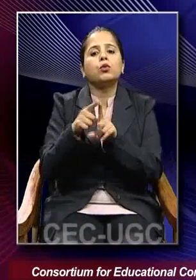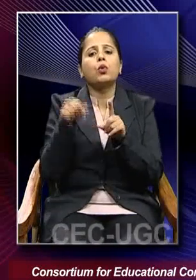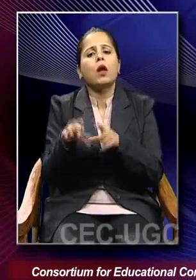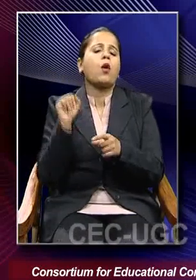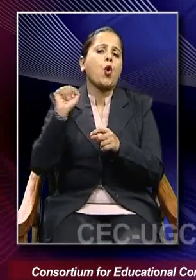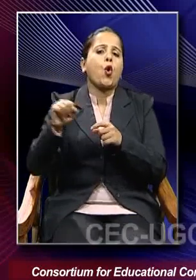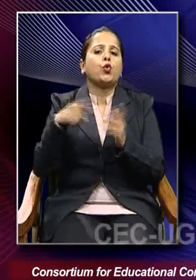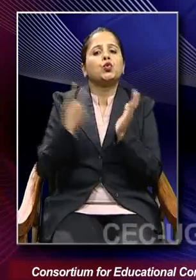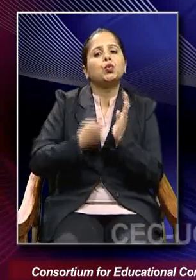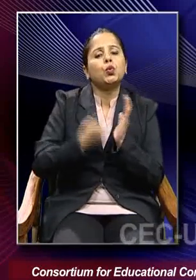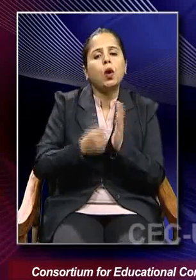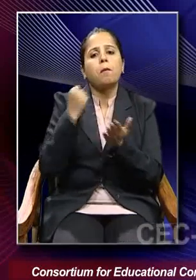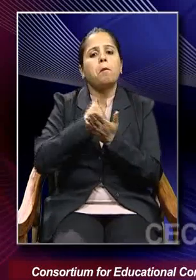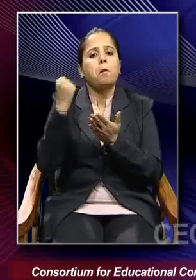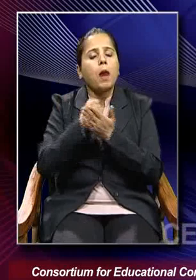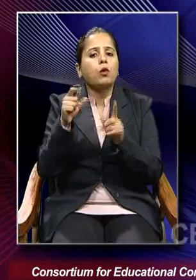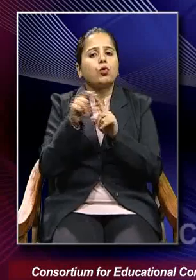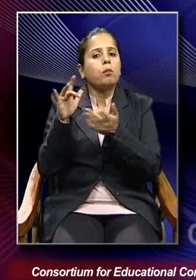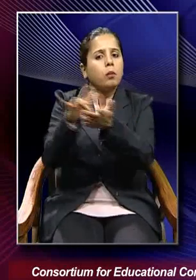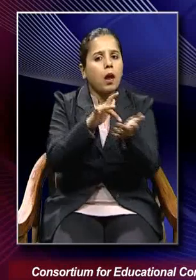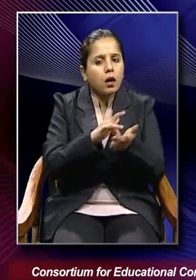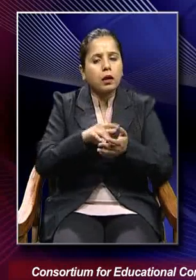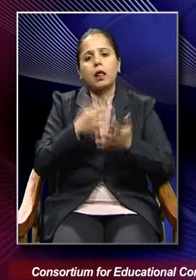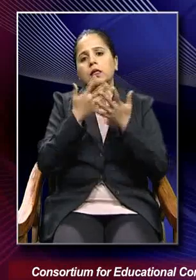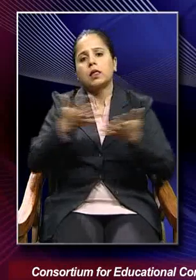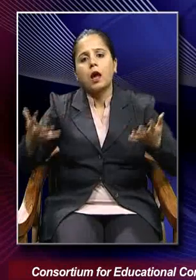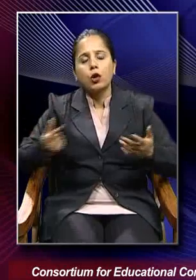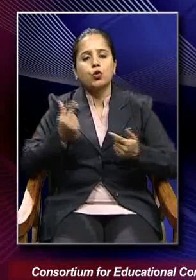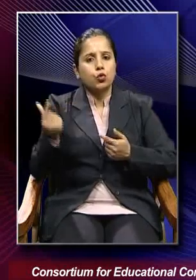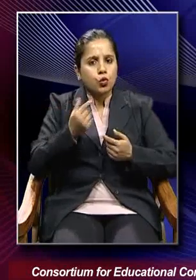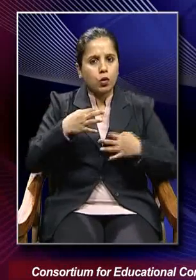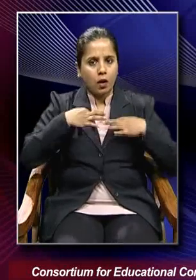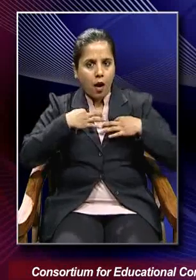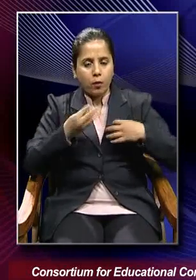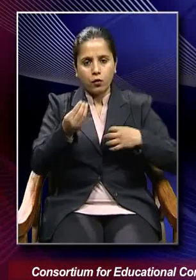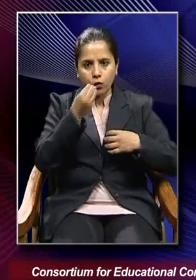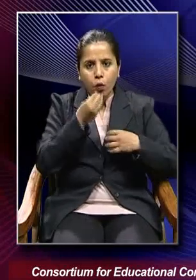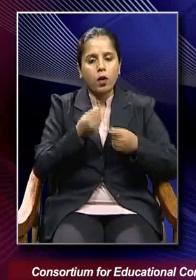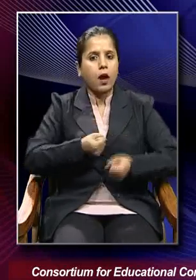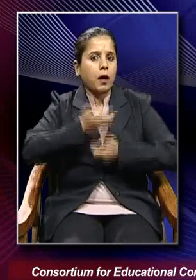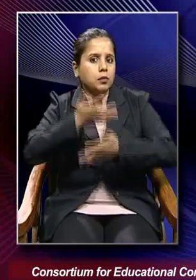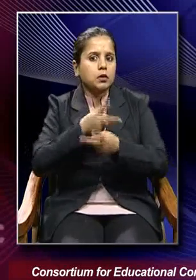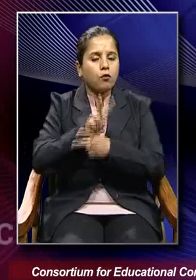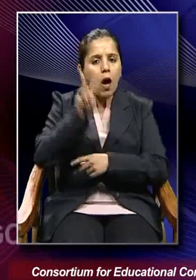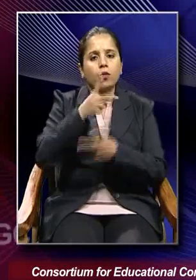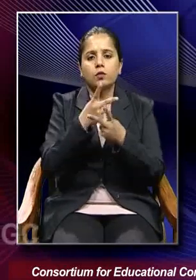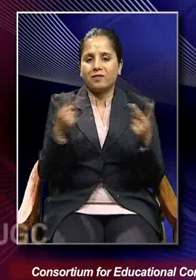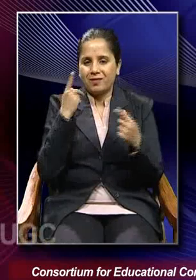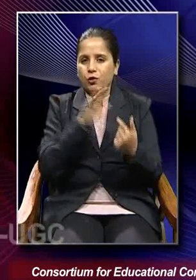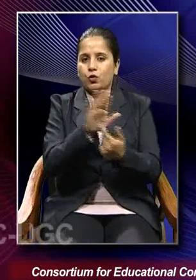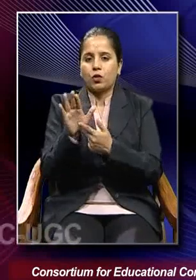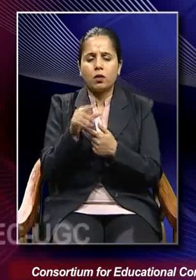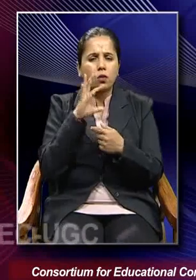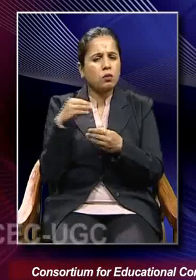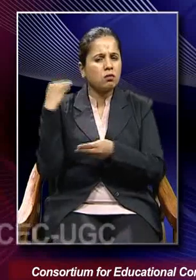customs, practices, places, objects, artistic expressions and values. Heritage